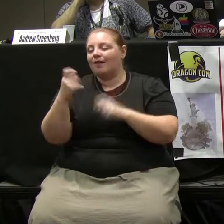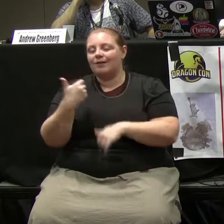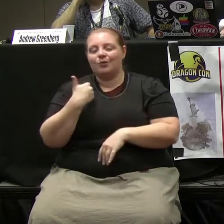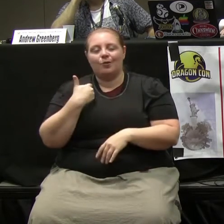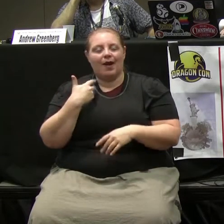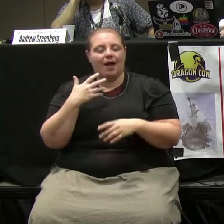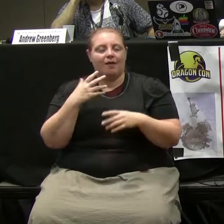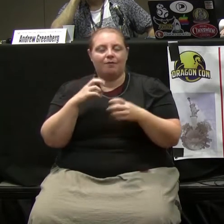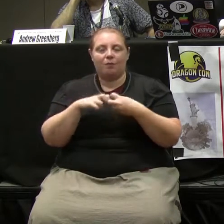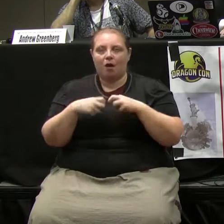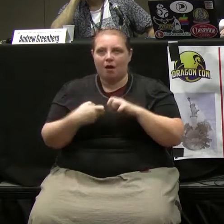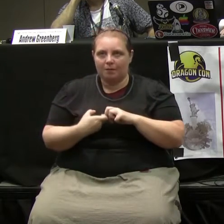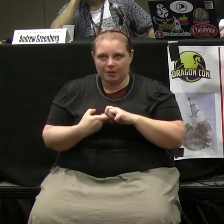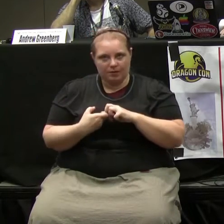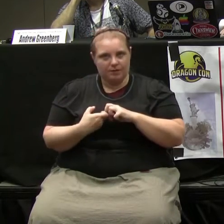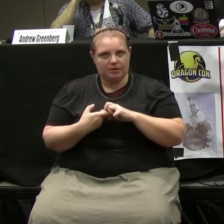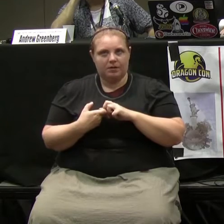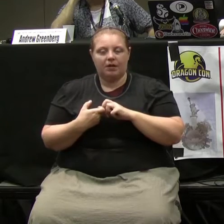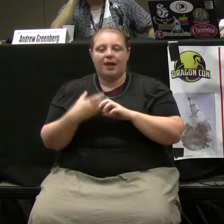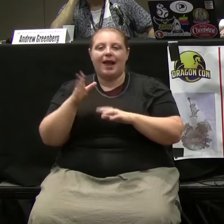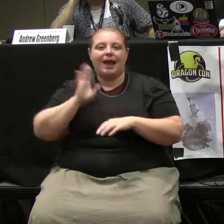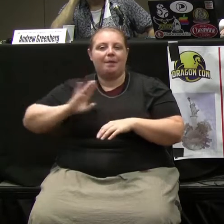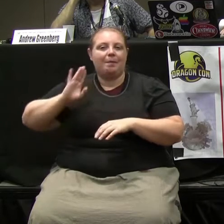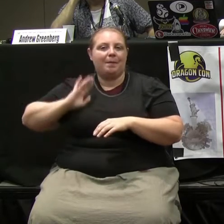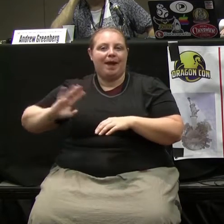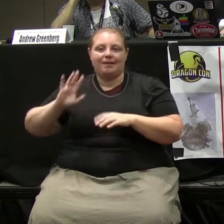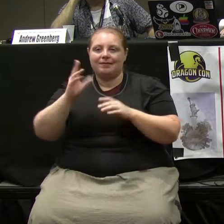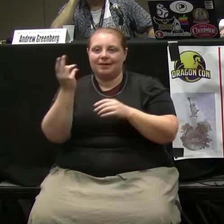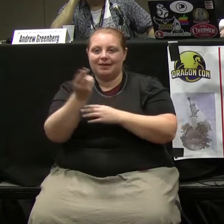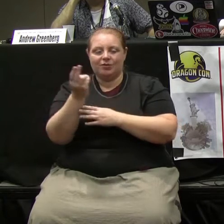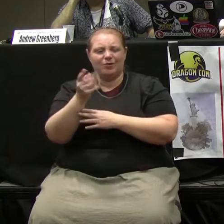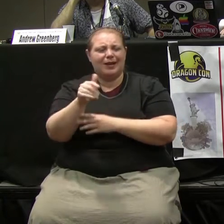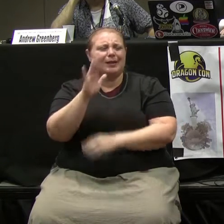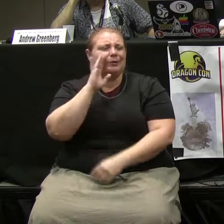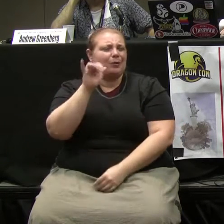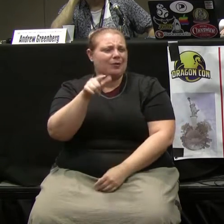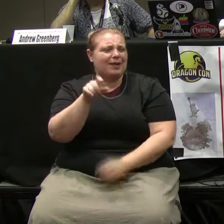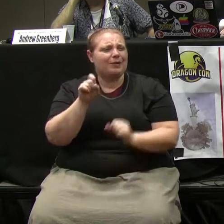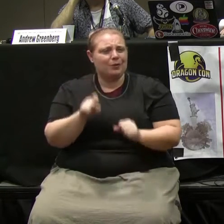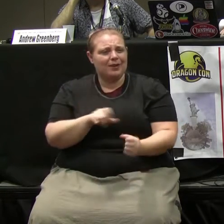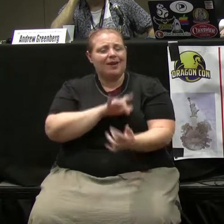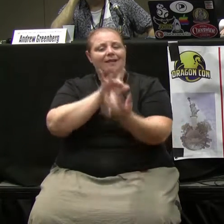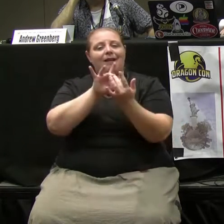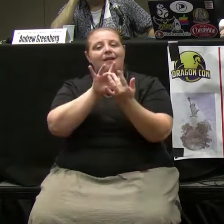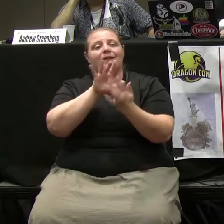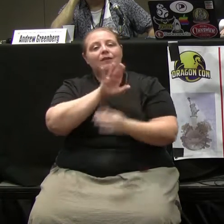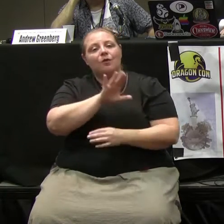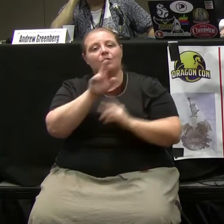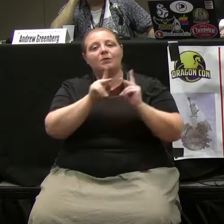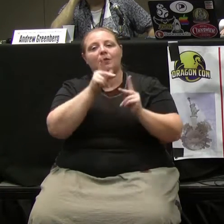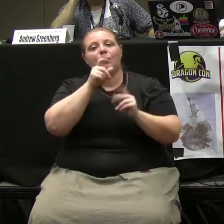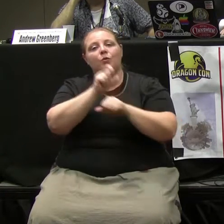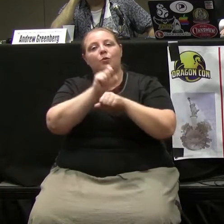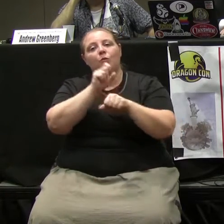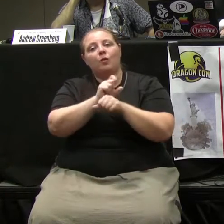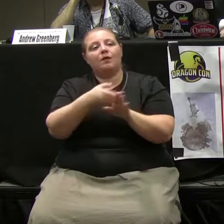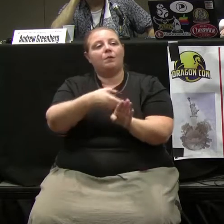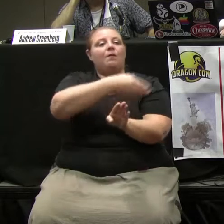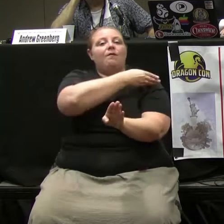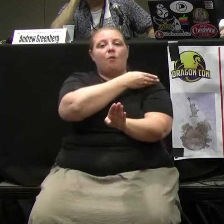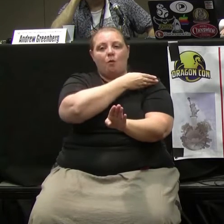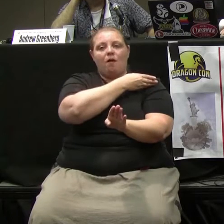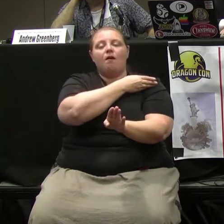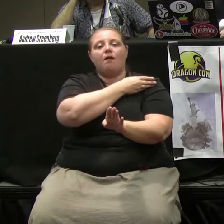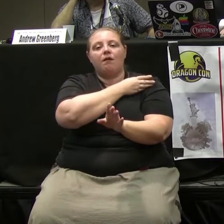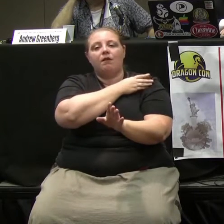topic that you want to work on comes with baggage. And some people know that. You can tap into that expertise and you can learn from the people who are there already.